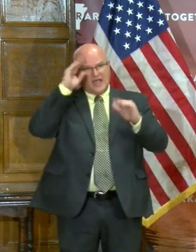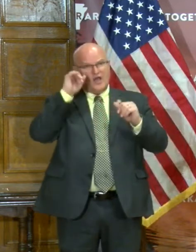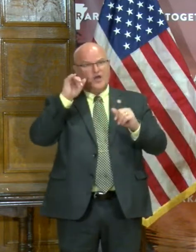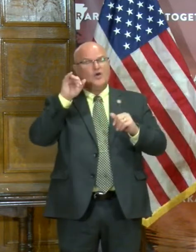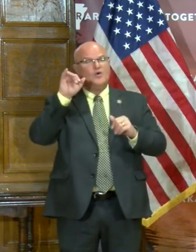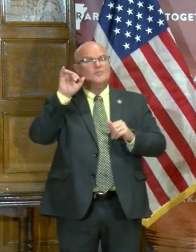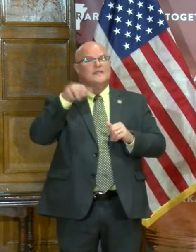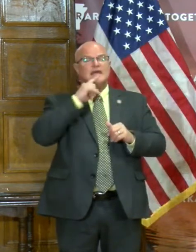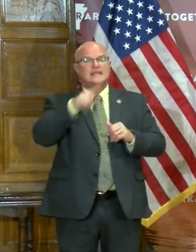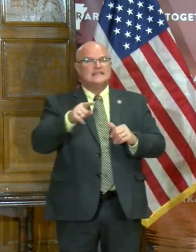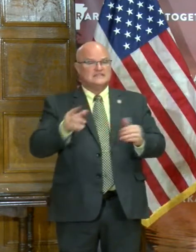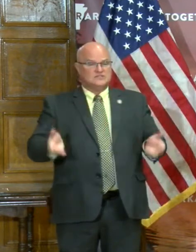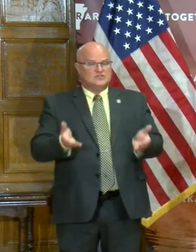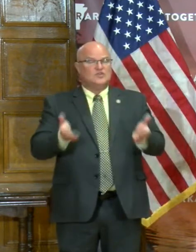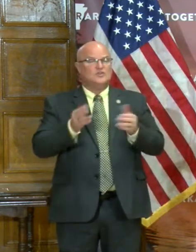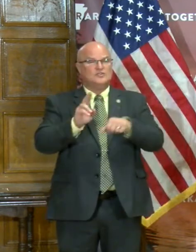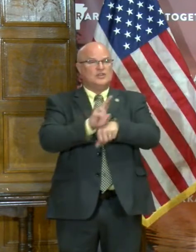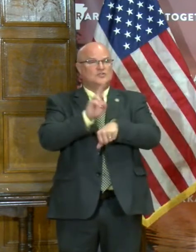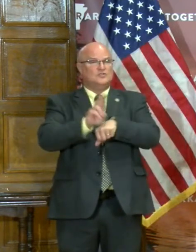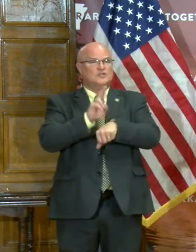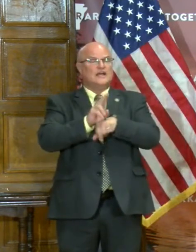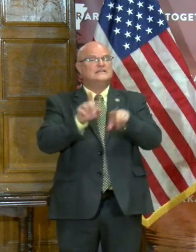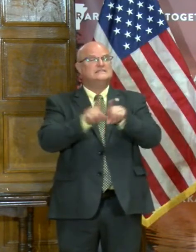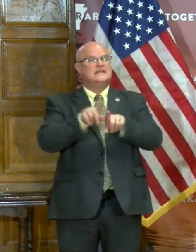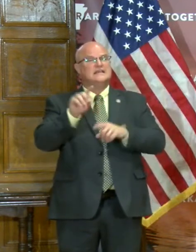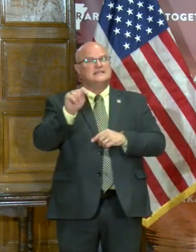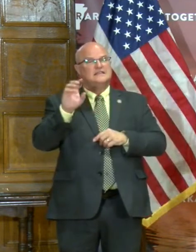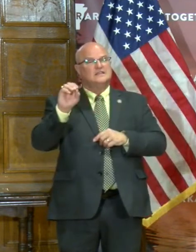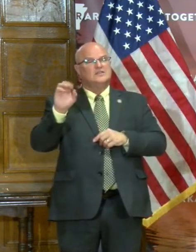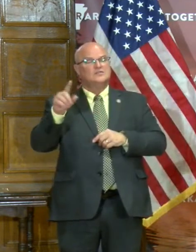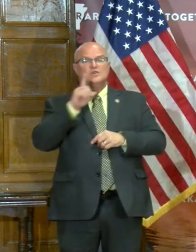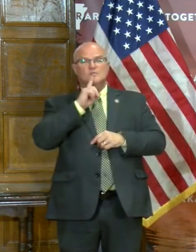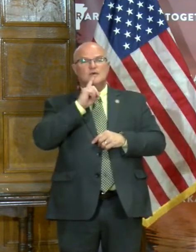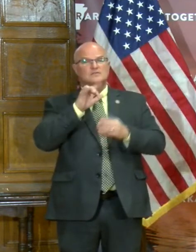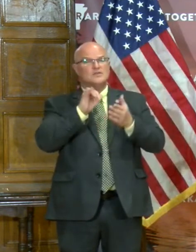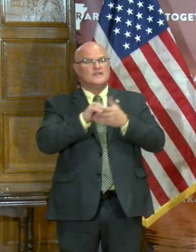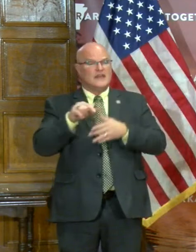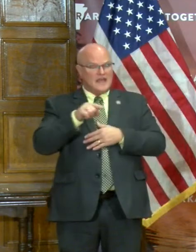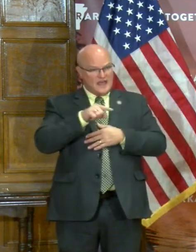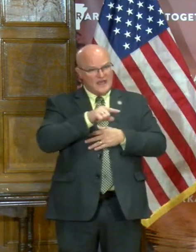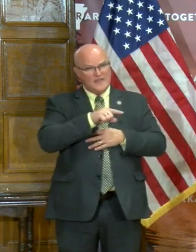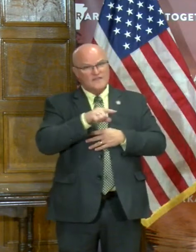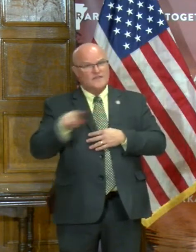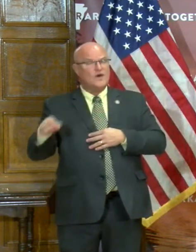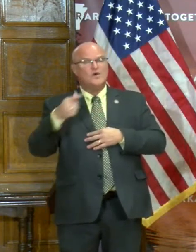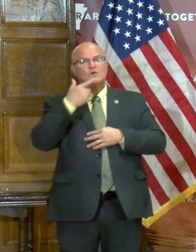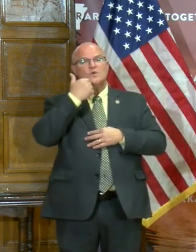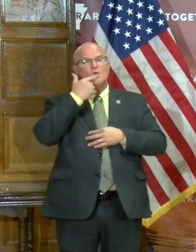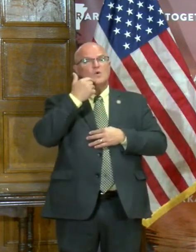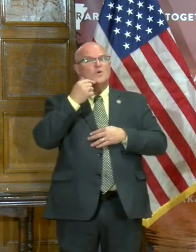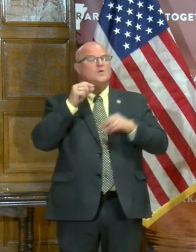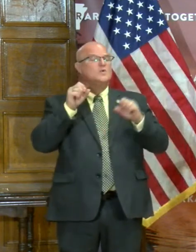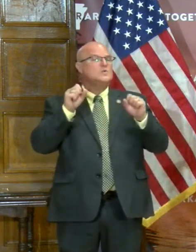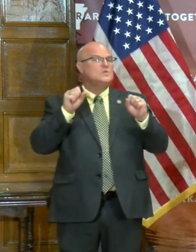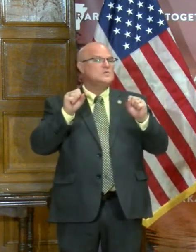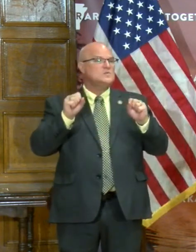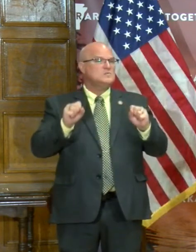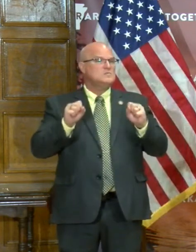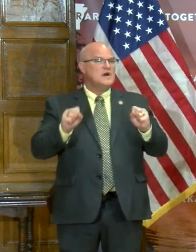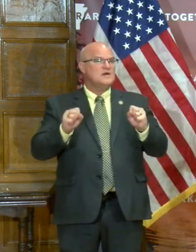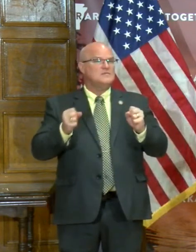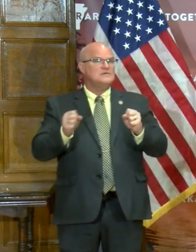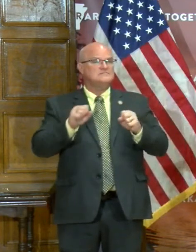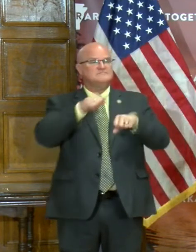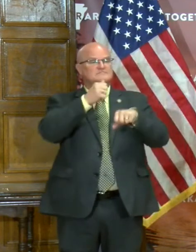that is encouraged and utilized as a tool to make sure that those who might have been